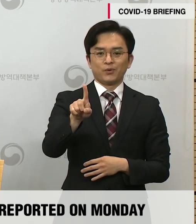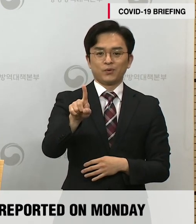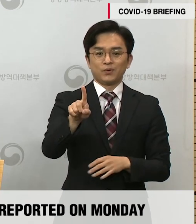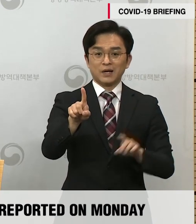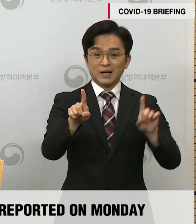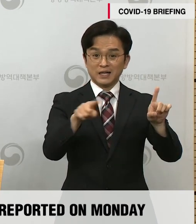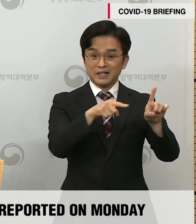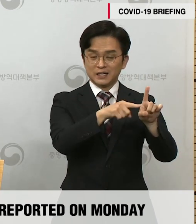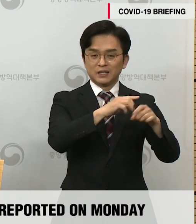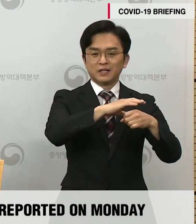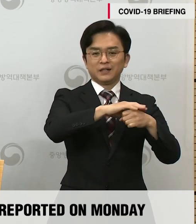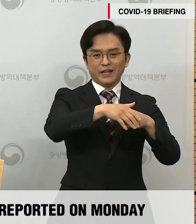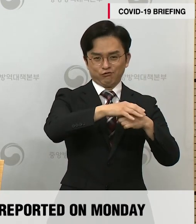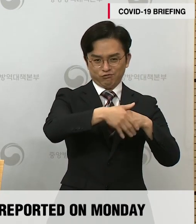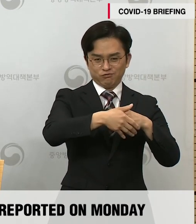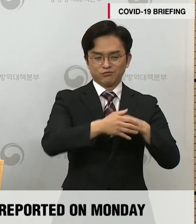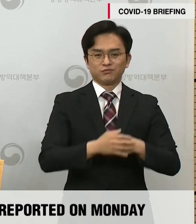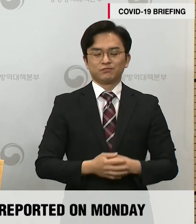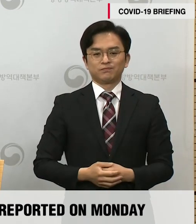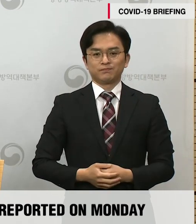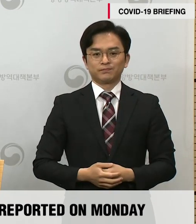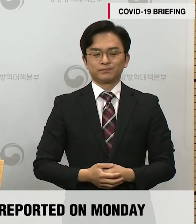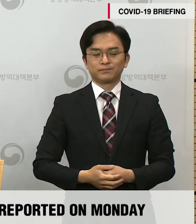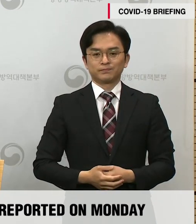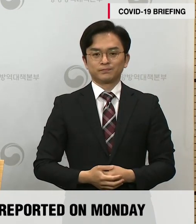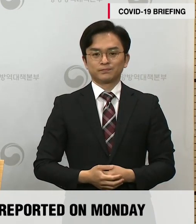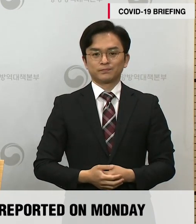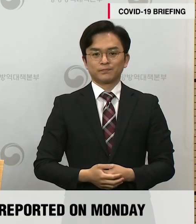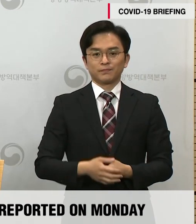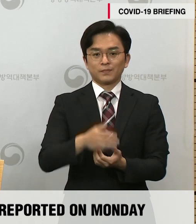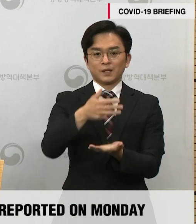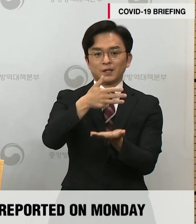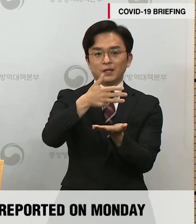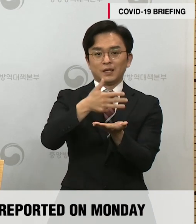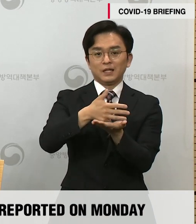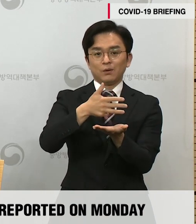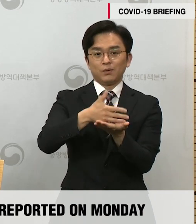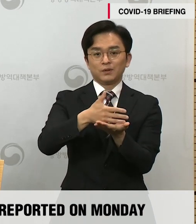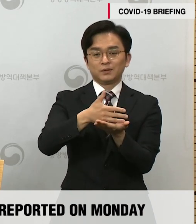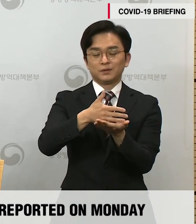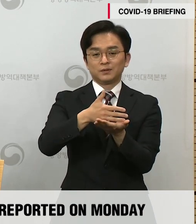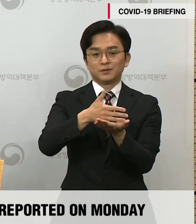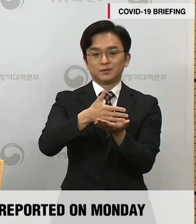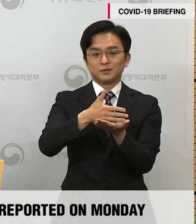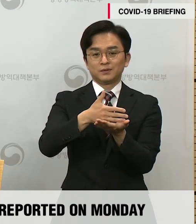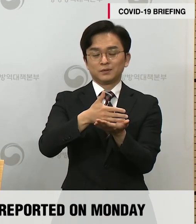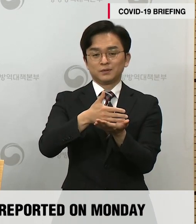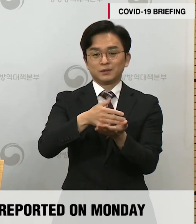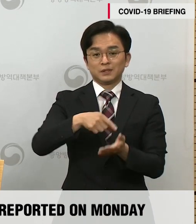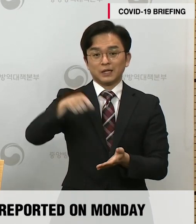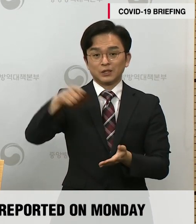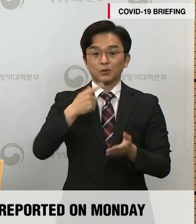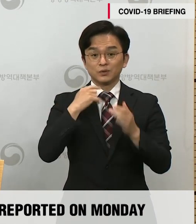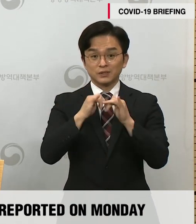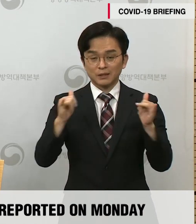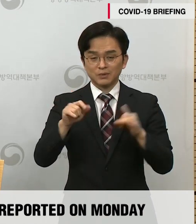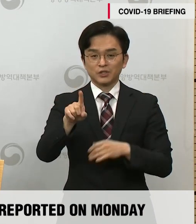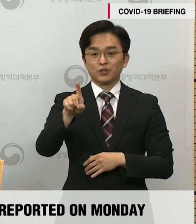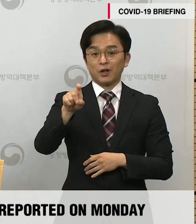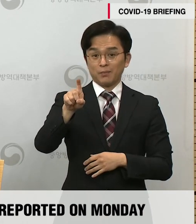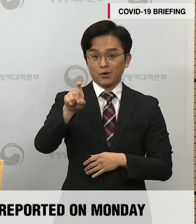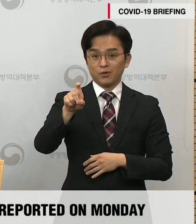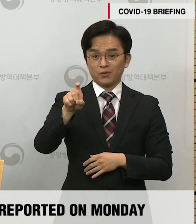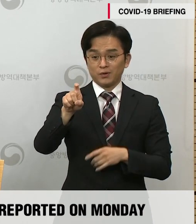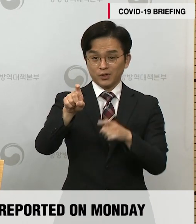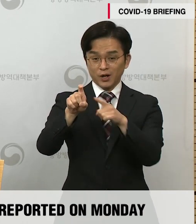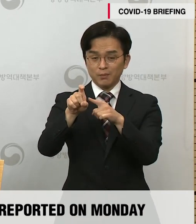21 of them were related to the Itaewon Club cluster infection, and 1 was related to a cluster infection in Daegu, and